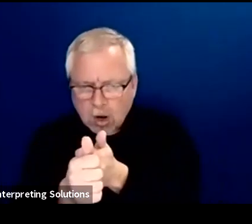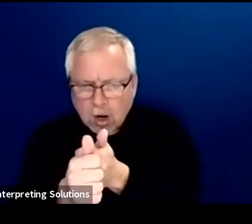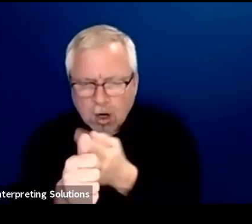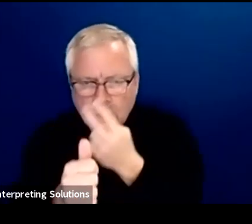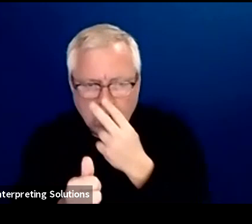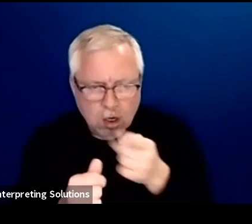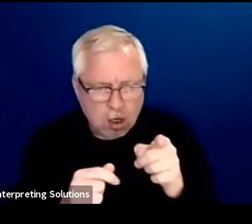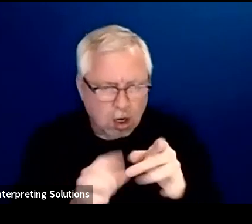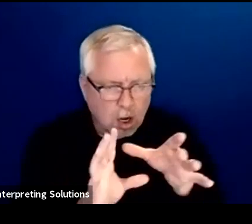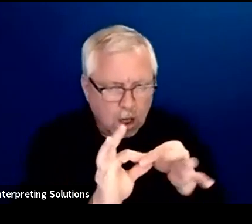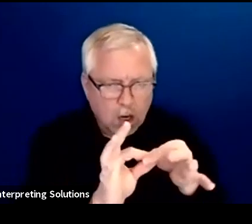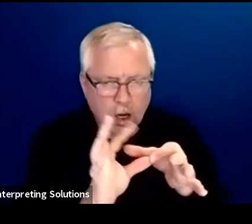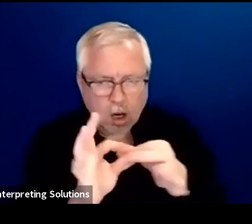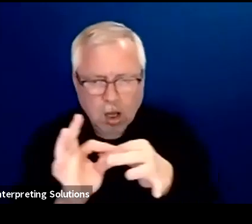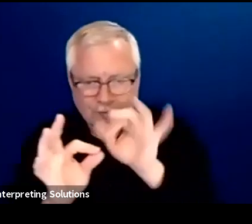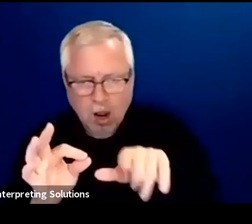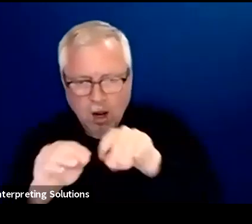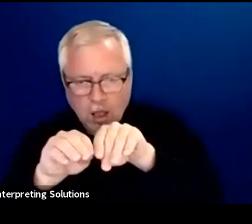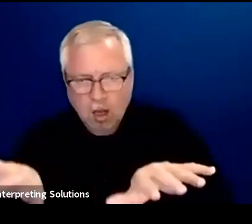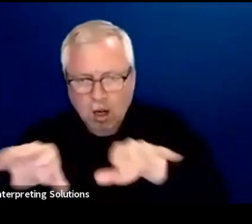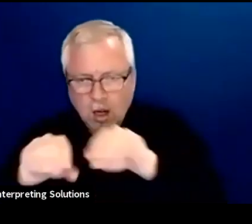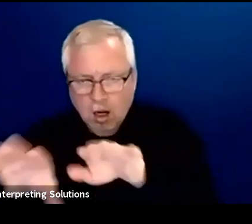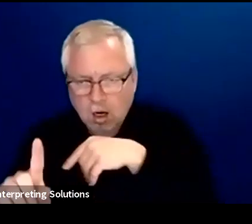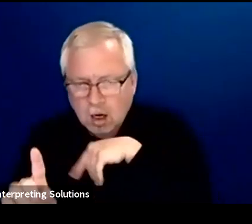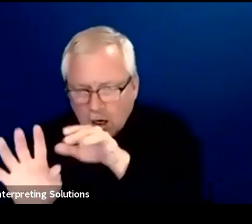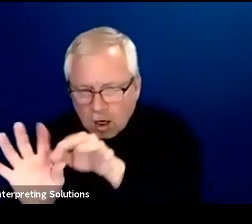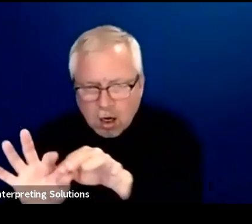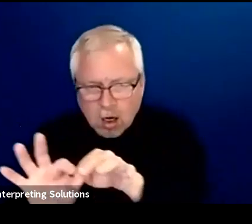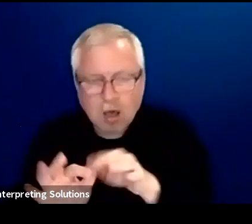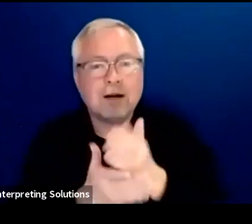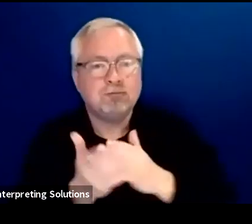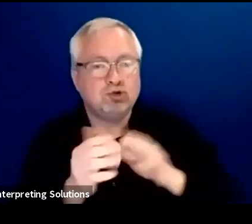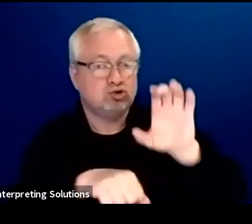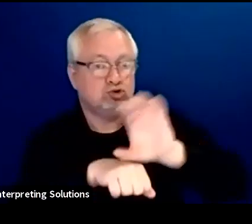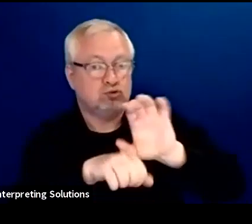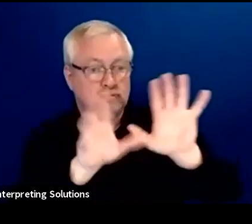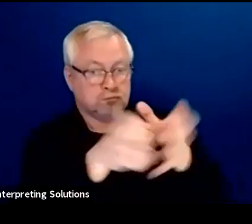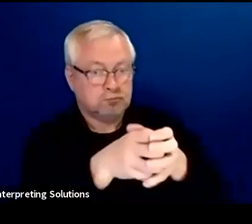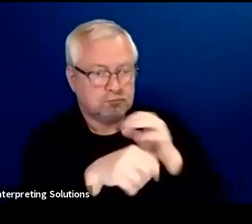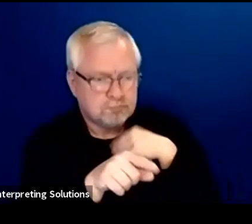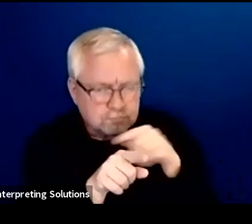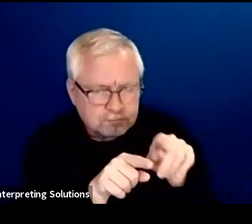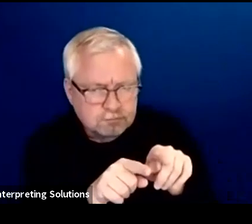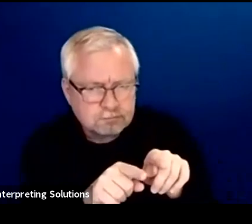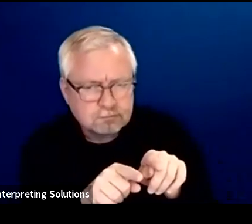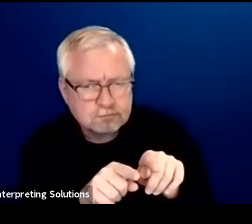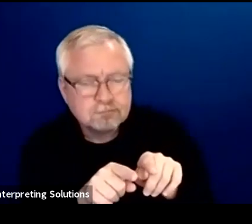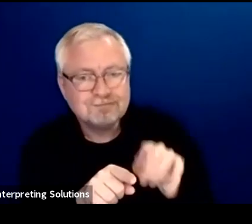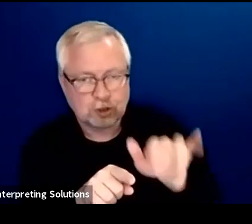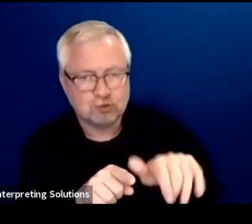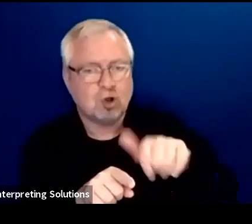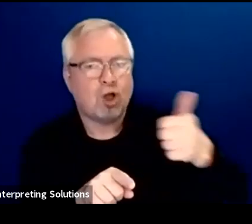So I think there have been some church gatherings and perhaps other things, Chris, that you could mention.